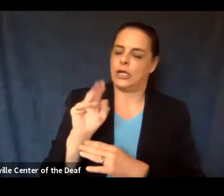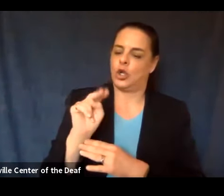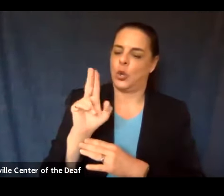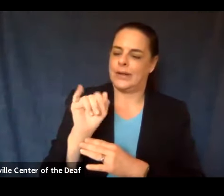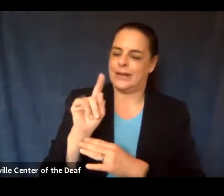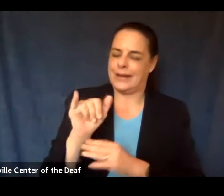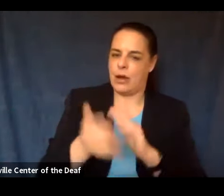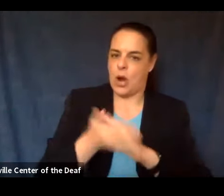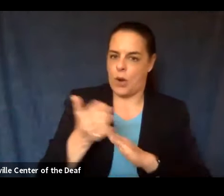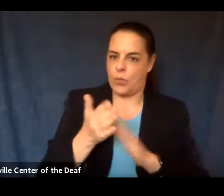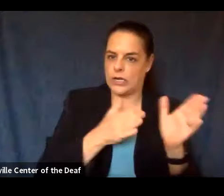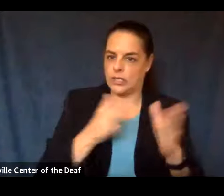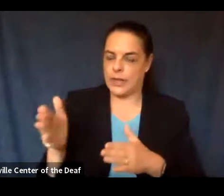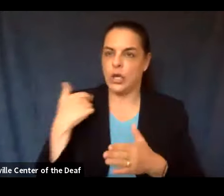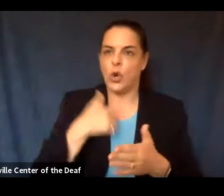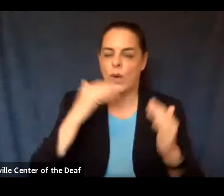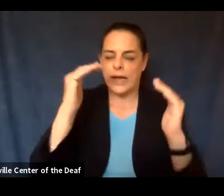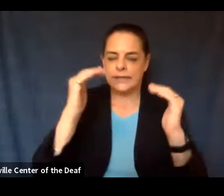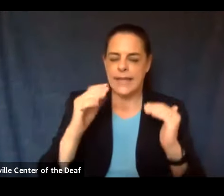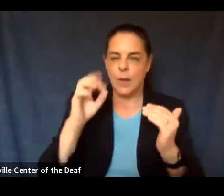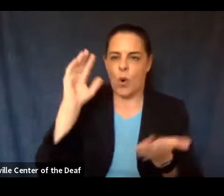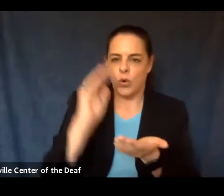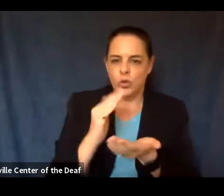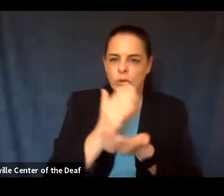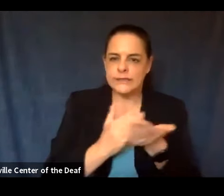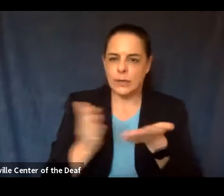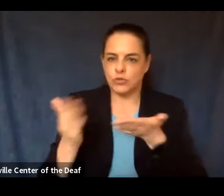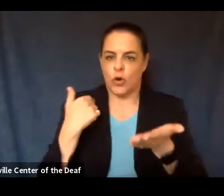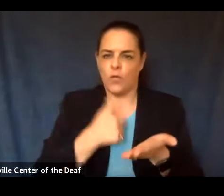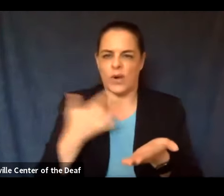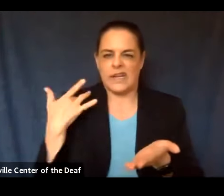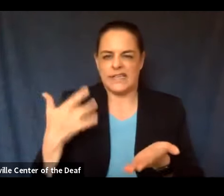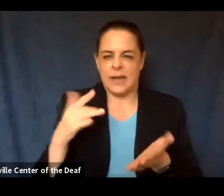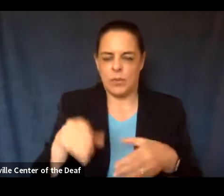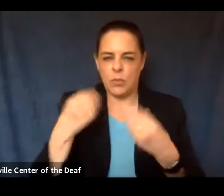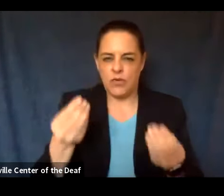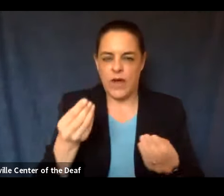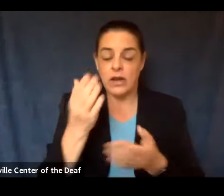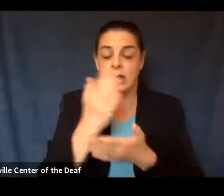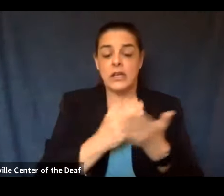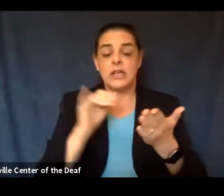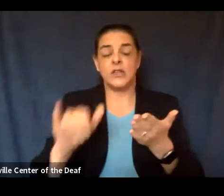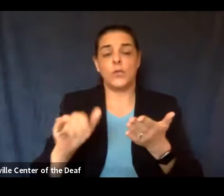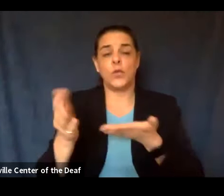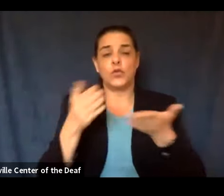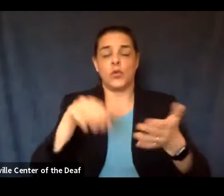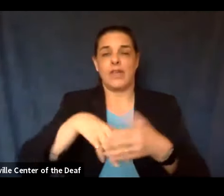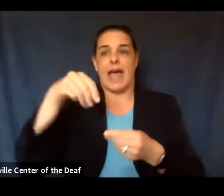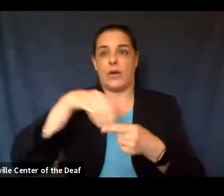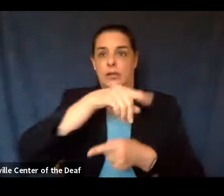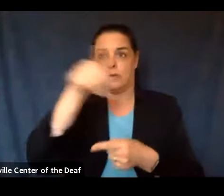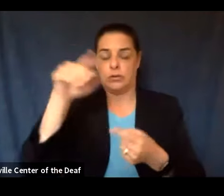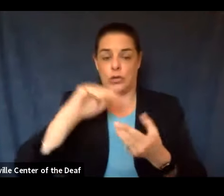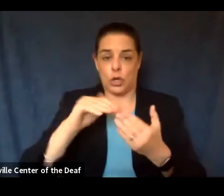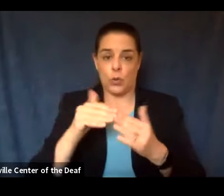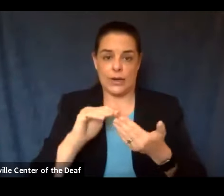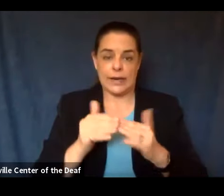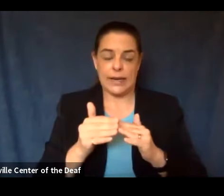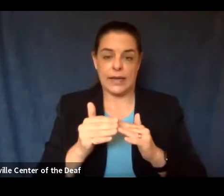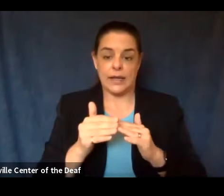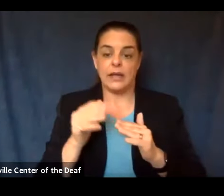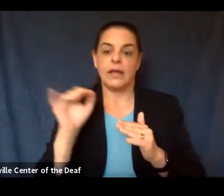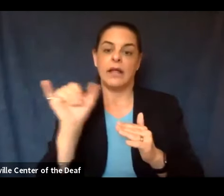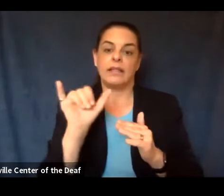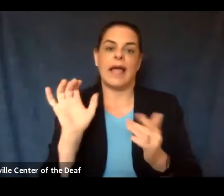some services or reduced services that we normally provide. And some of those services were in the community, and those services or